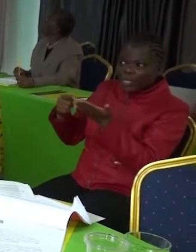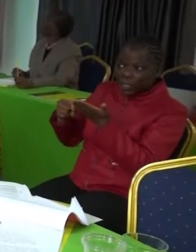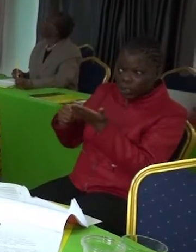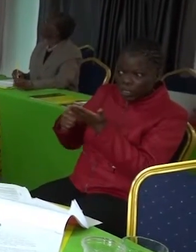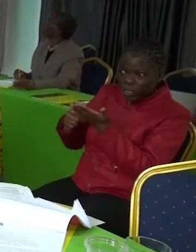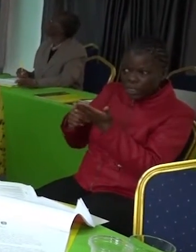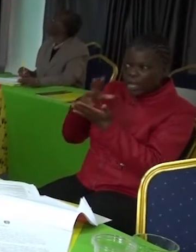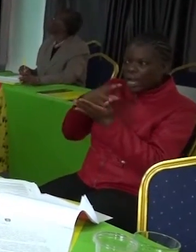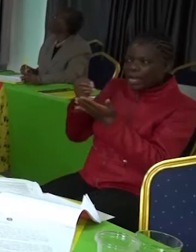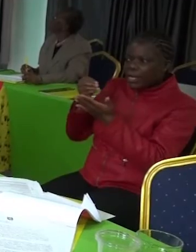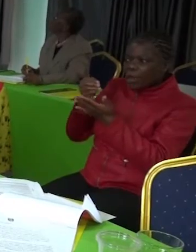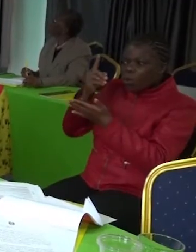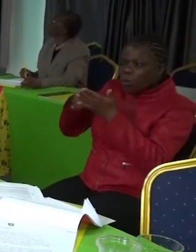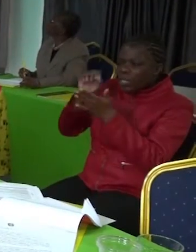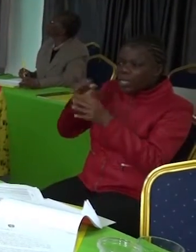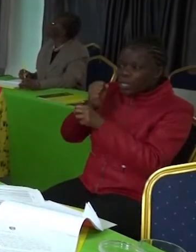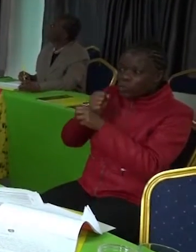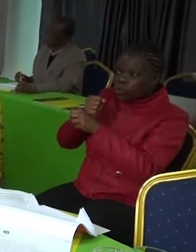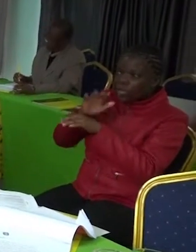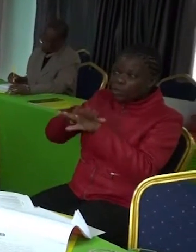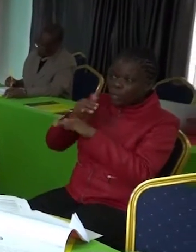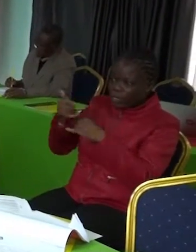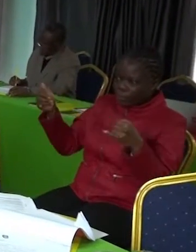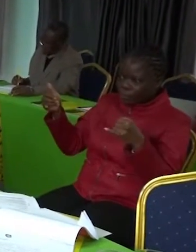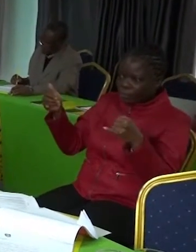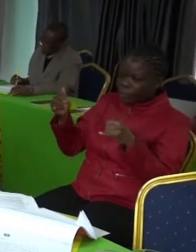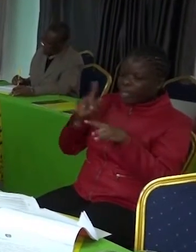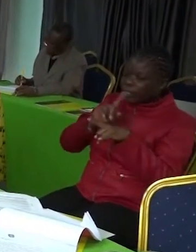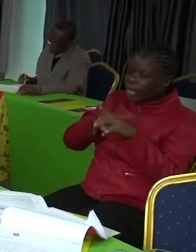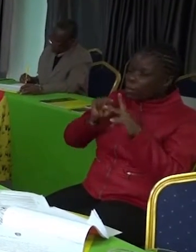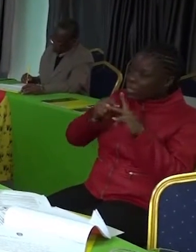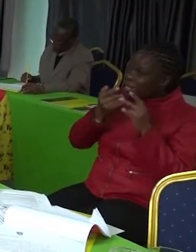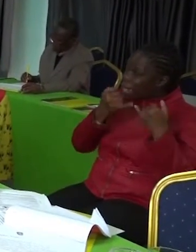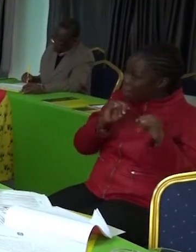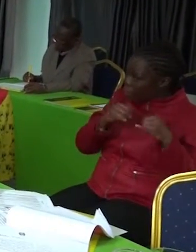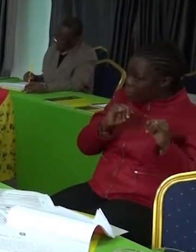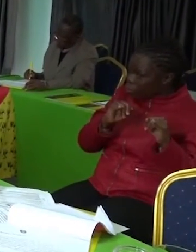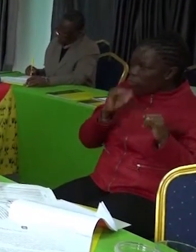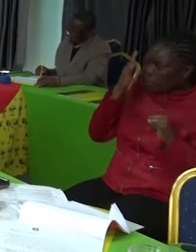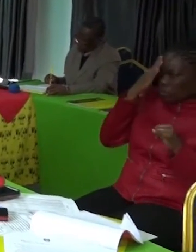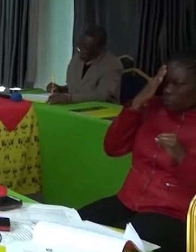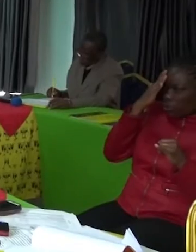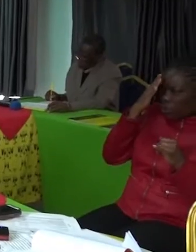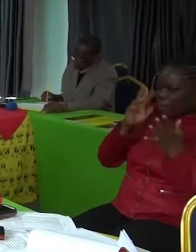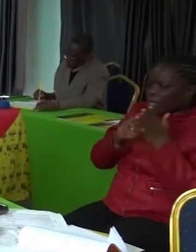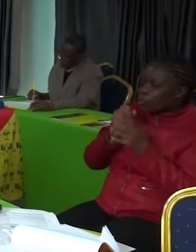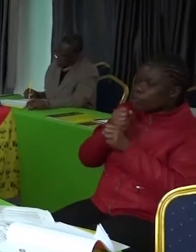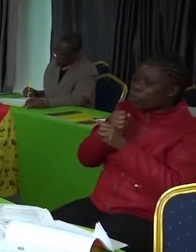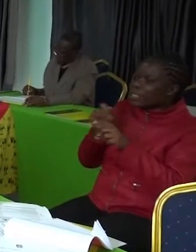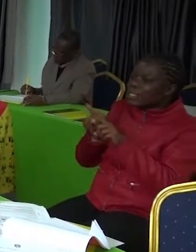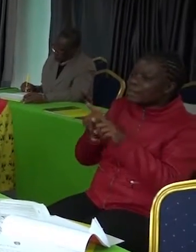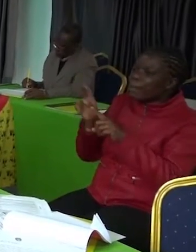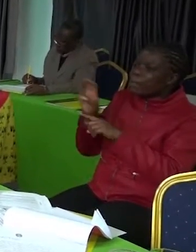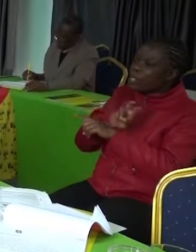online. And so when we structure the actual implementation, we will bear that in mind. So you see, we are doing monitoring and